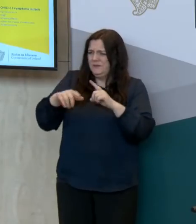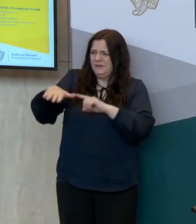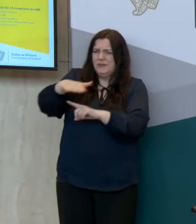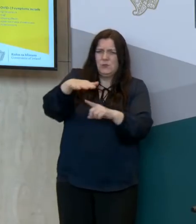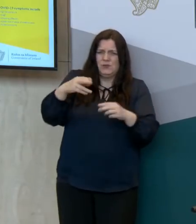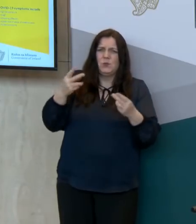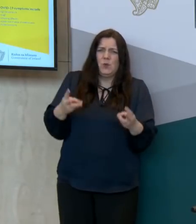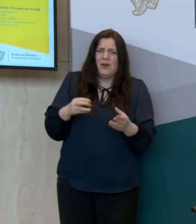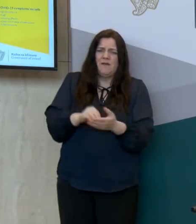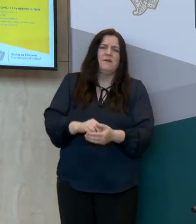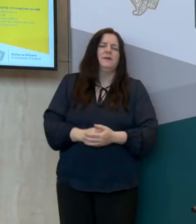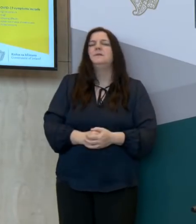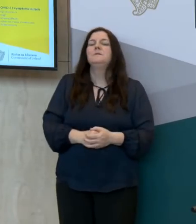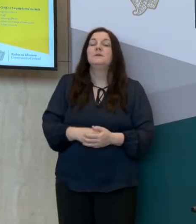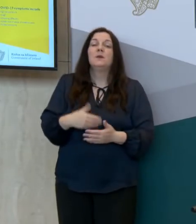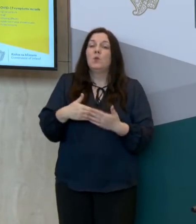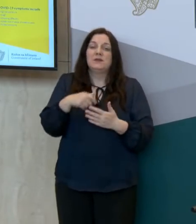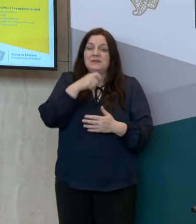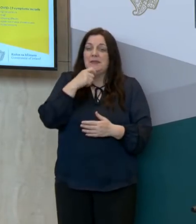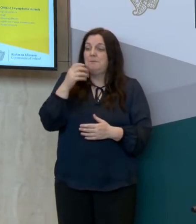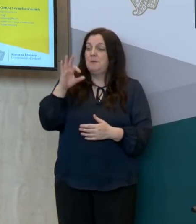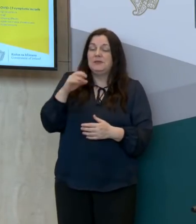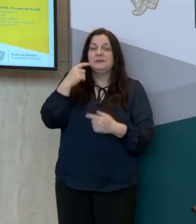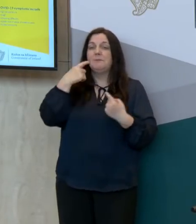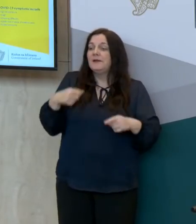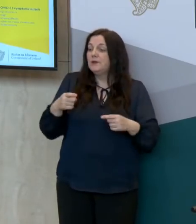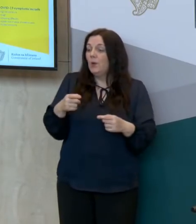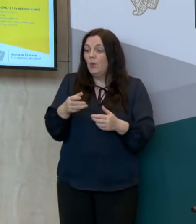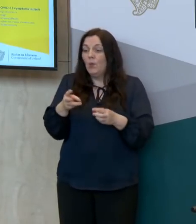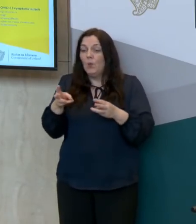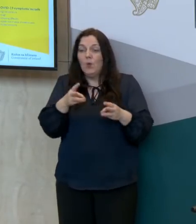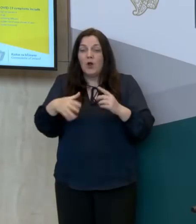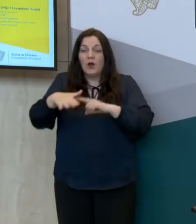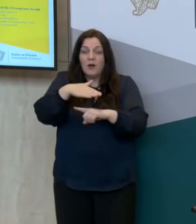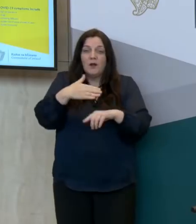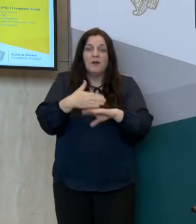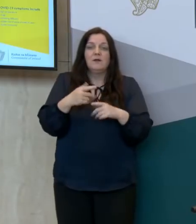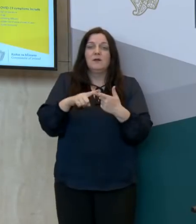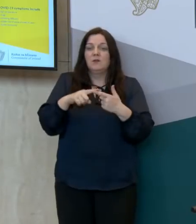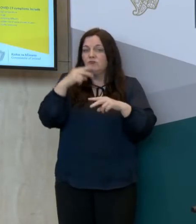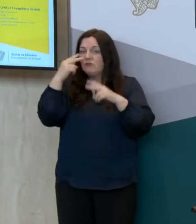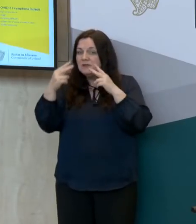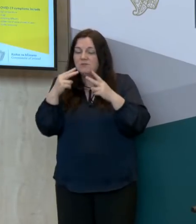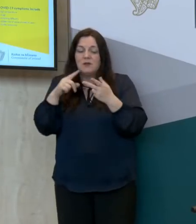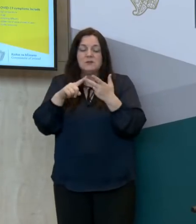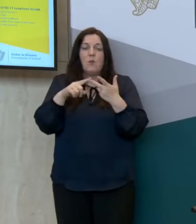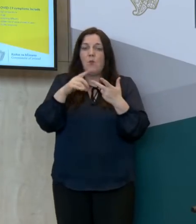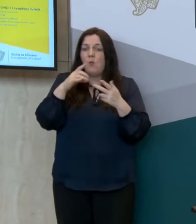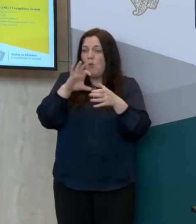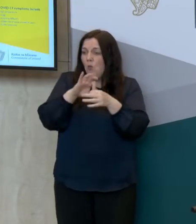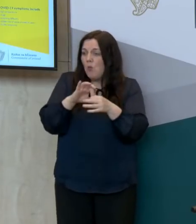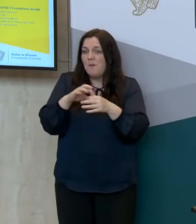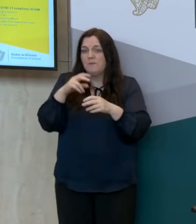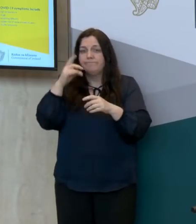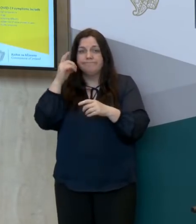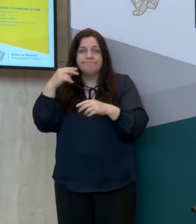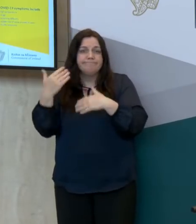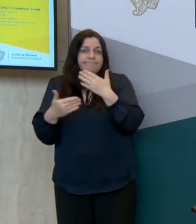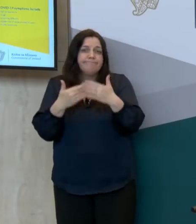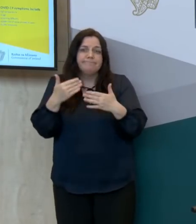as I said on Monday, regardless of the setting that you're in, whether it's a workplace, a restaurant, whether you're at home, try to follow the